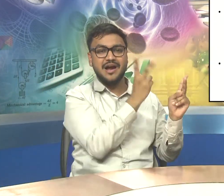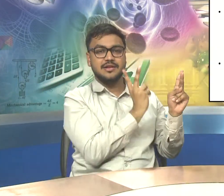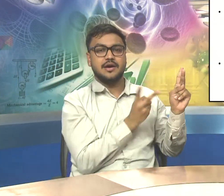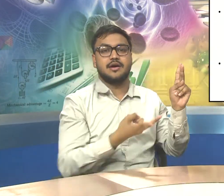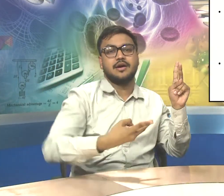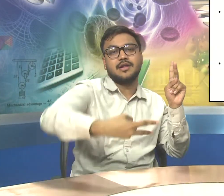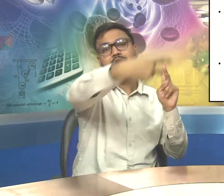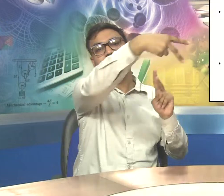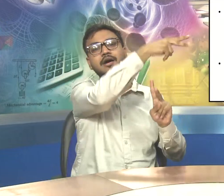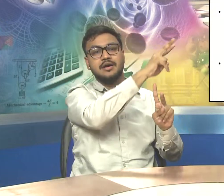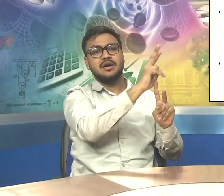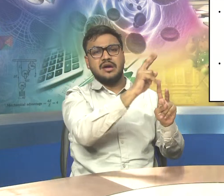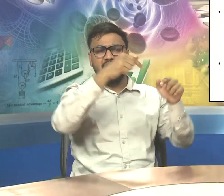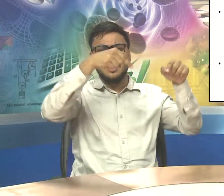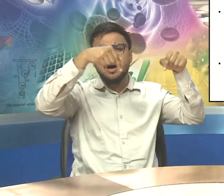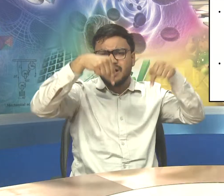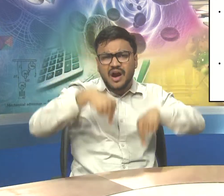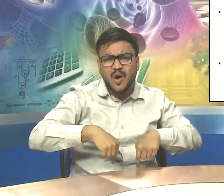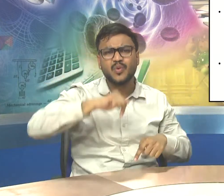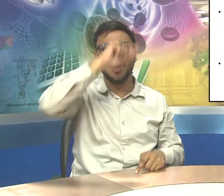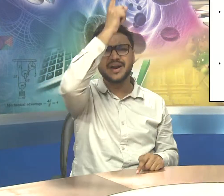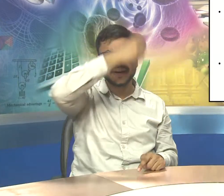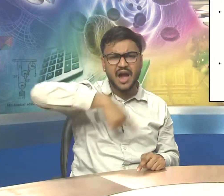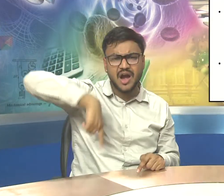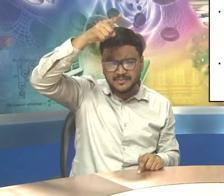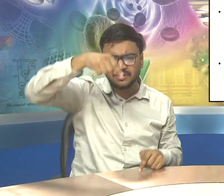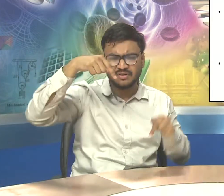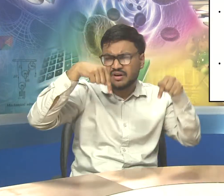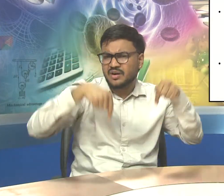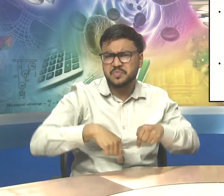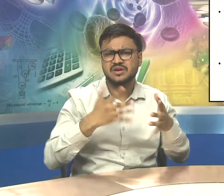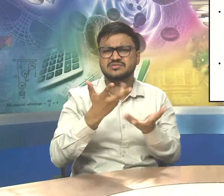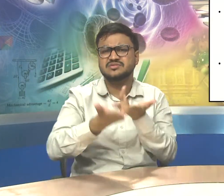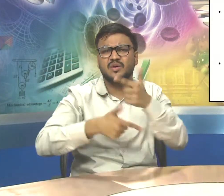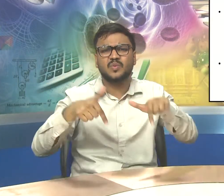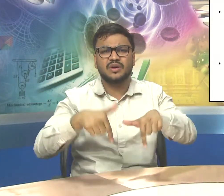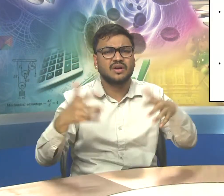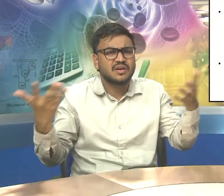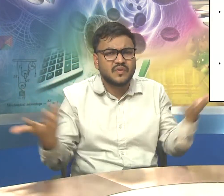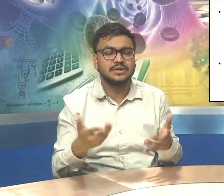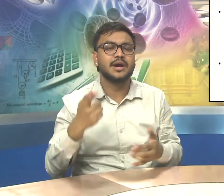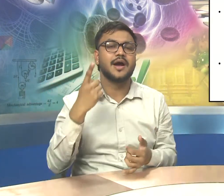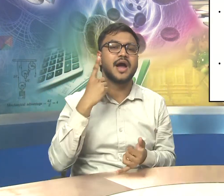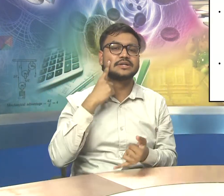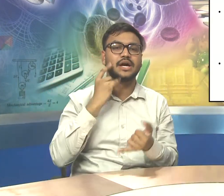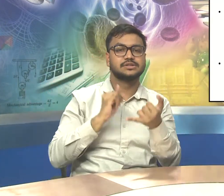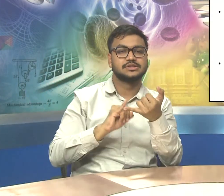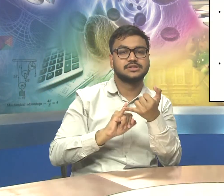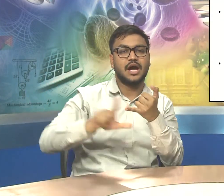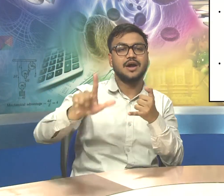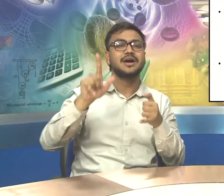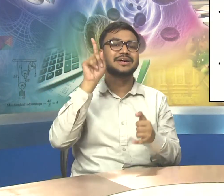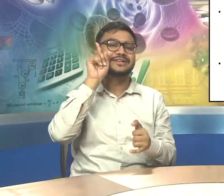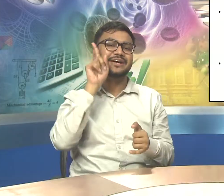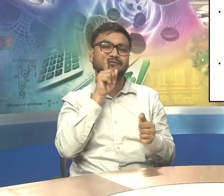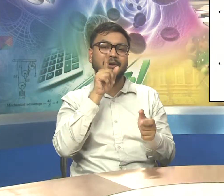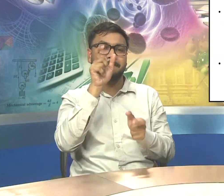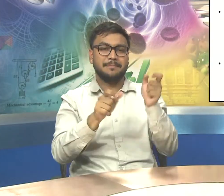Just like spoken languages is differ from place to place, similar is sign language,